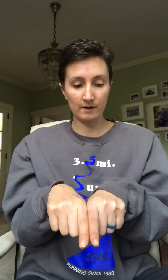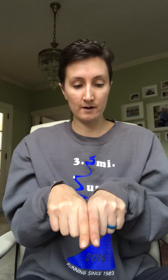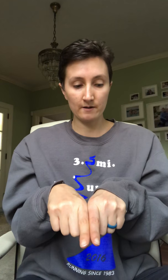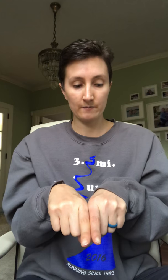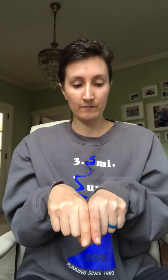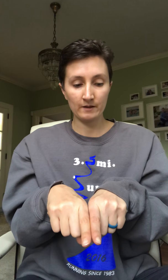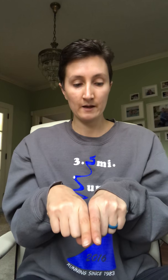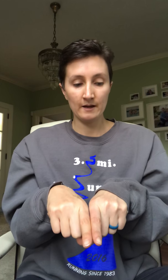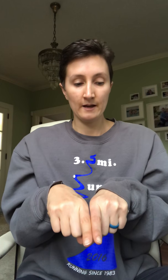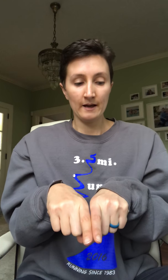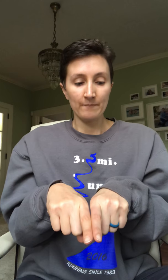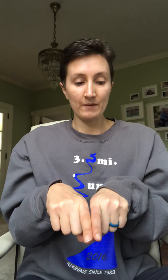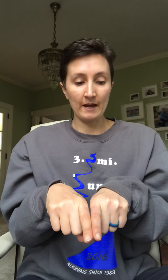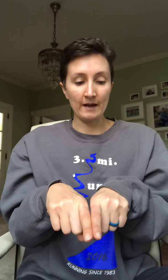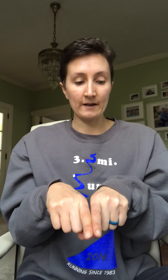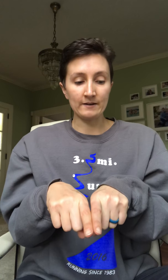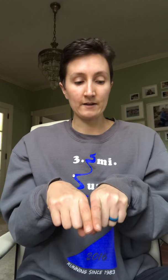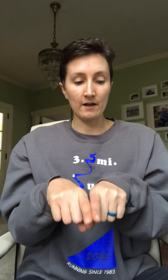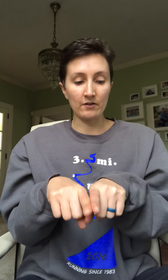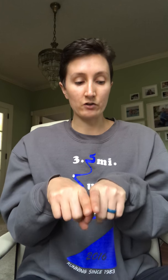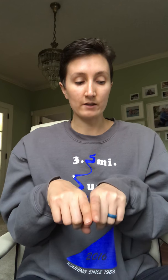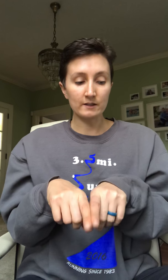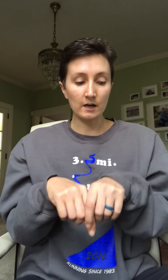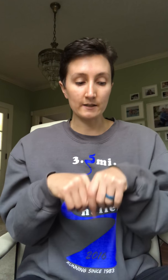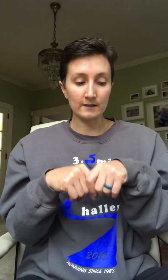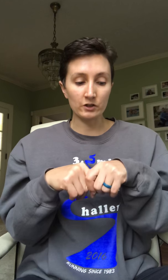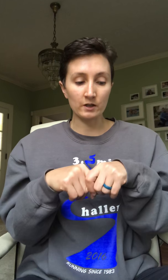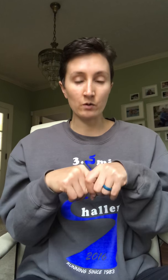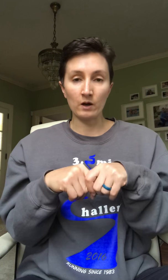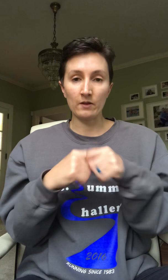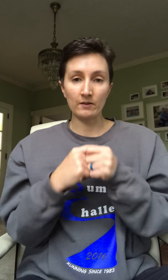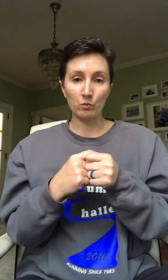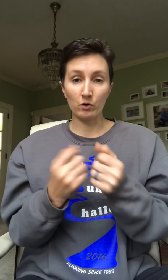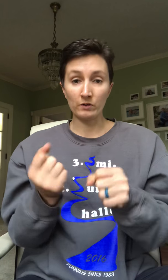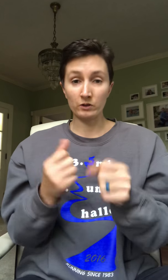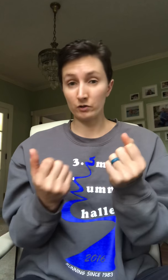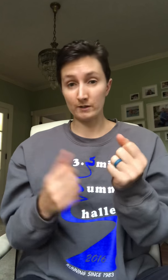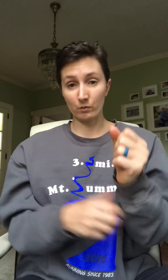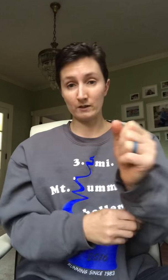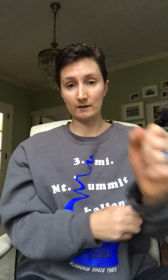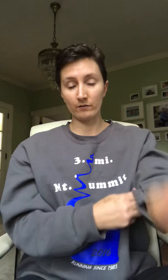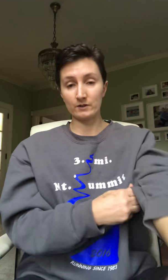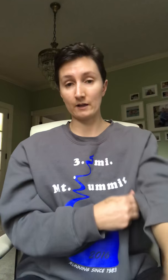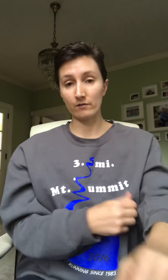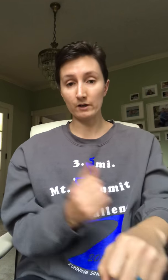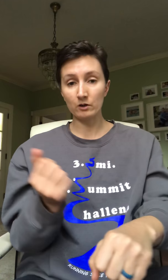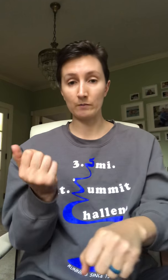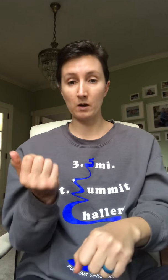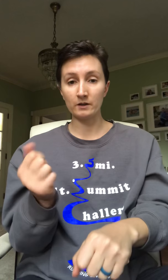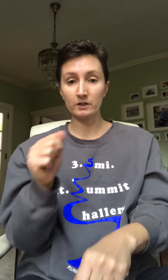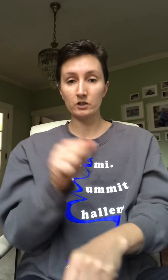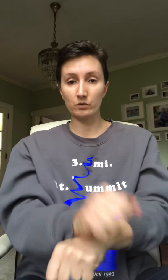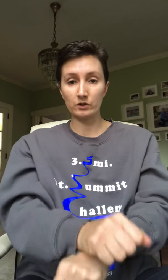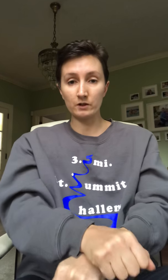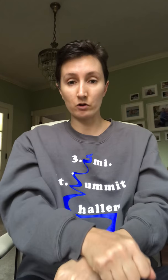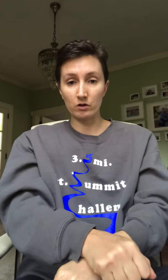side. And the Dred Scott Decision, we're going to do just like we did for slavery or bondage, and we're just going to cross